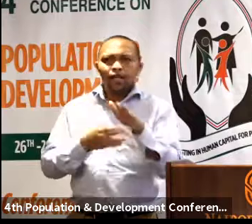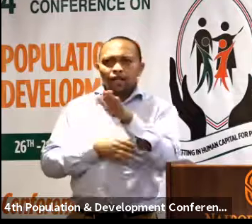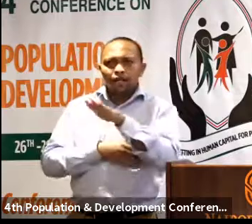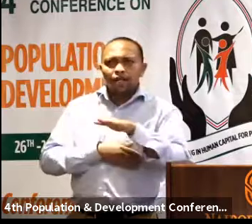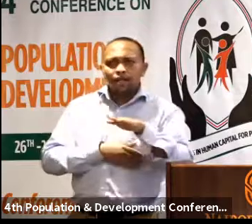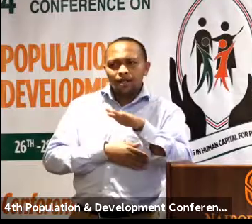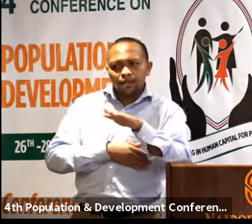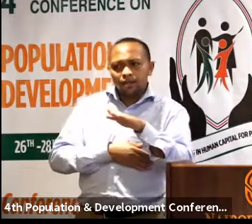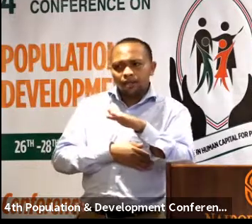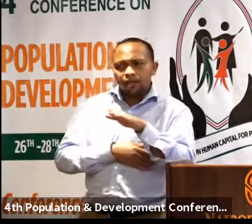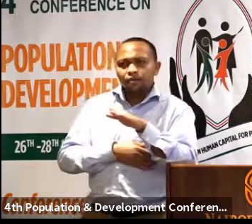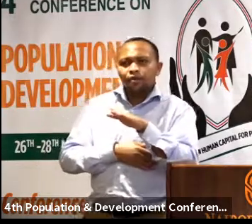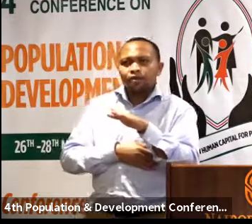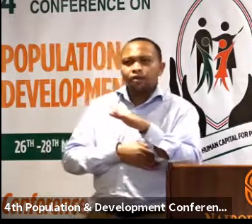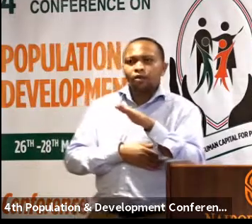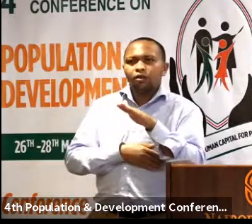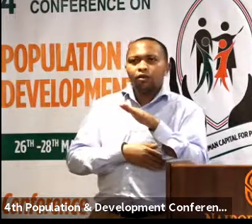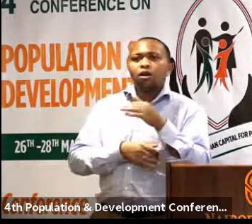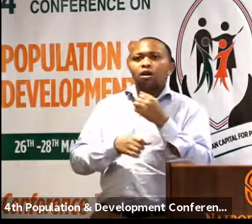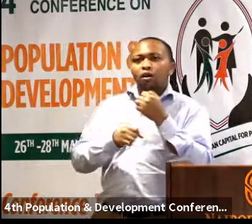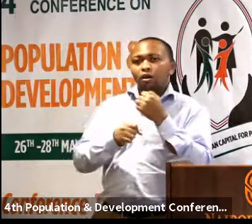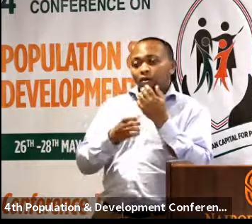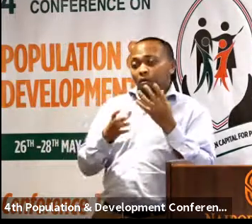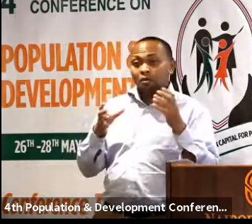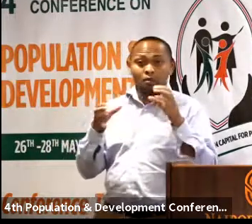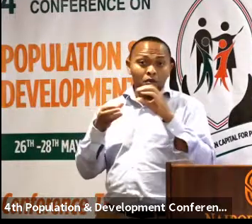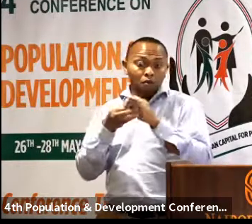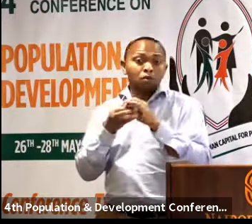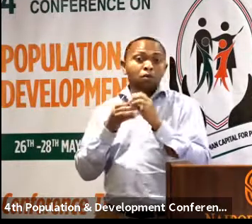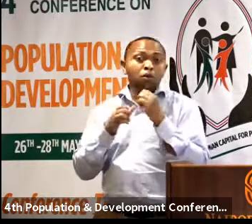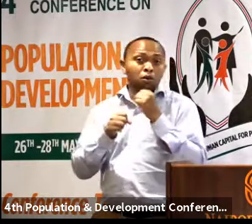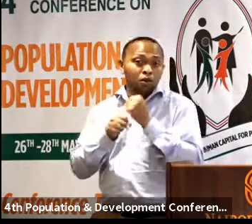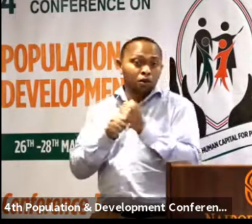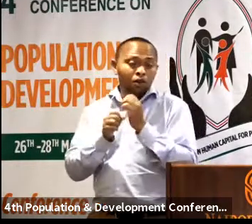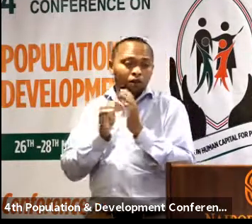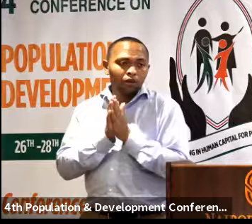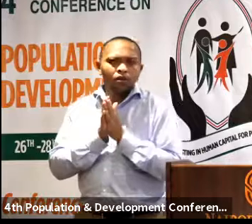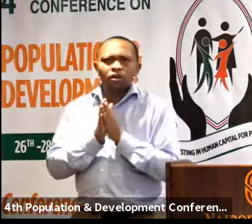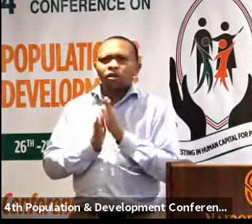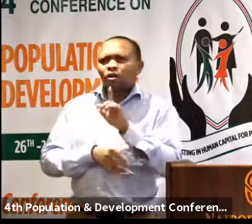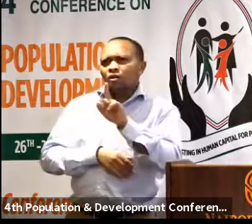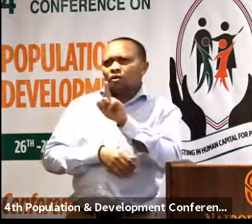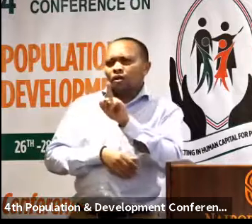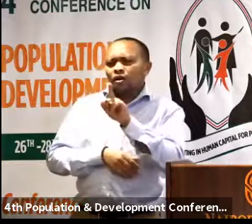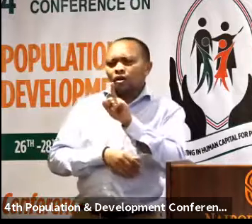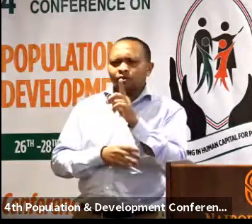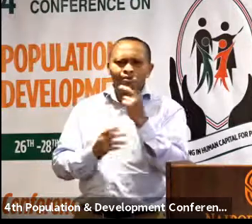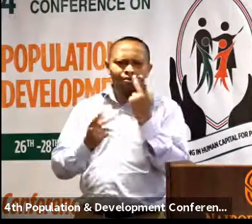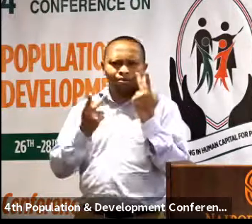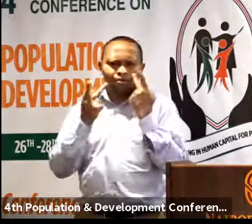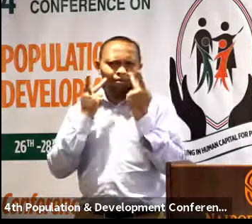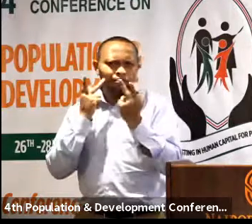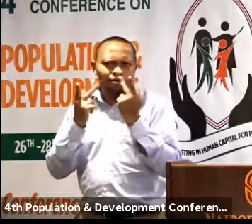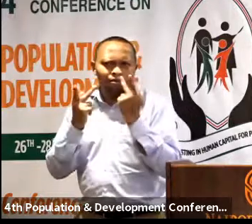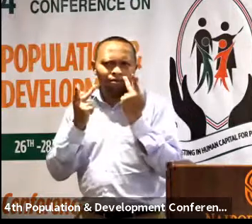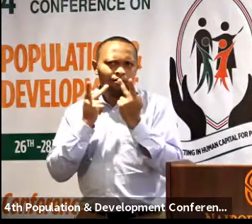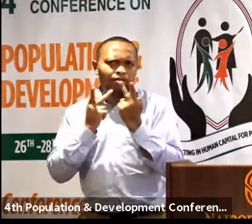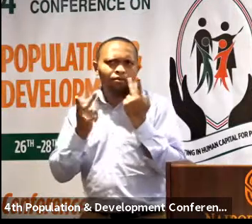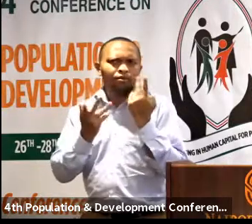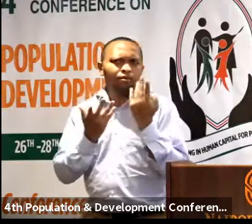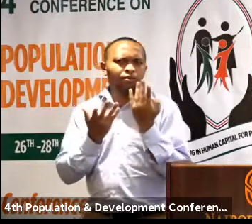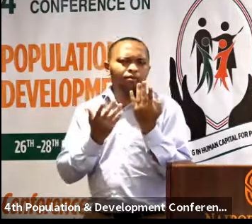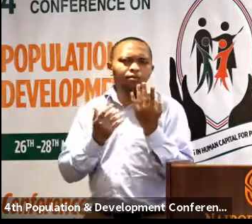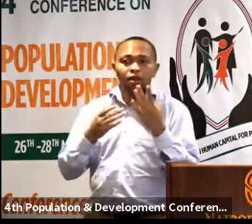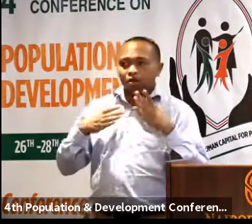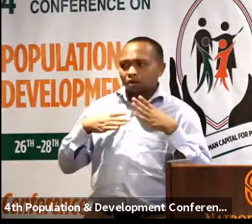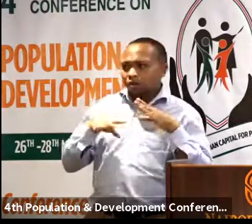to work together. I think one observation from the participants